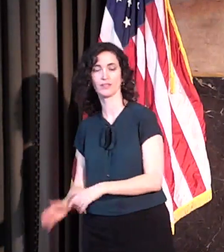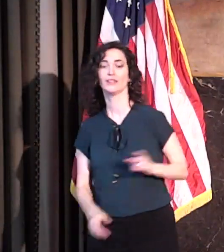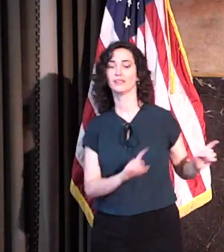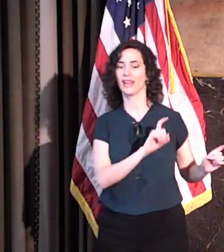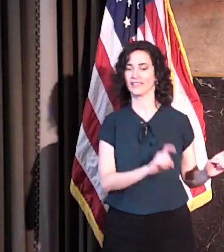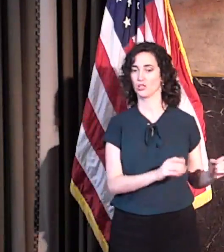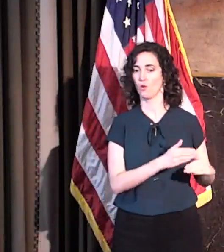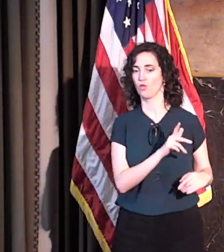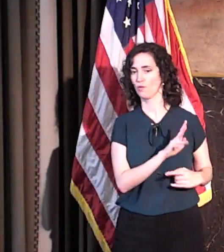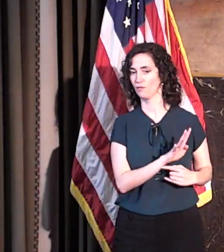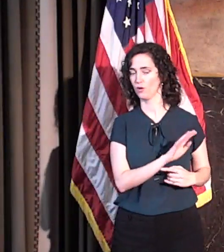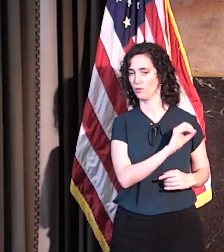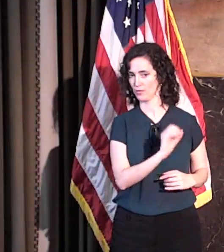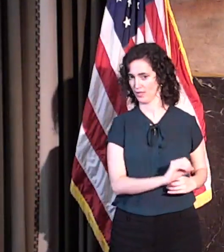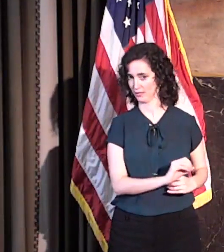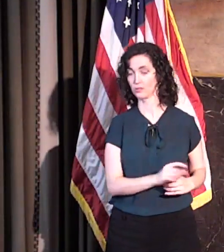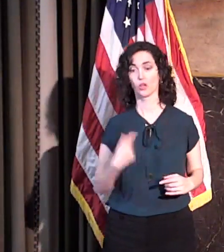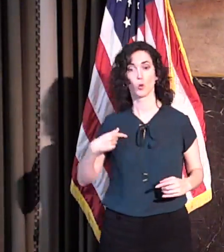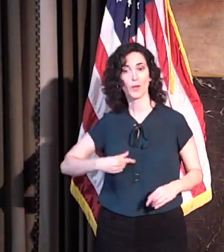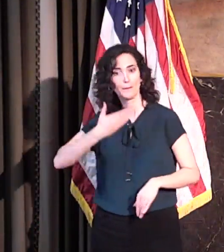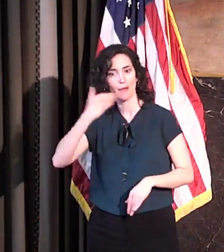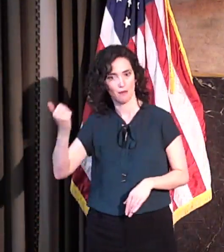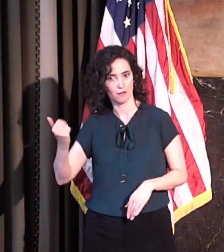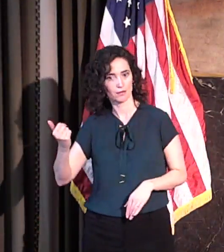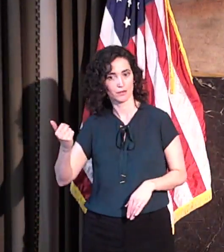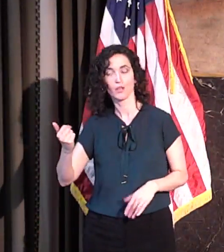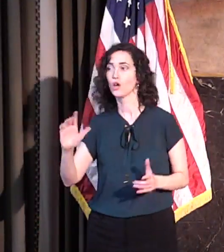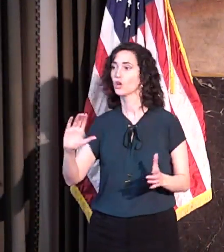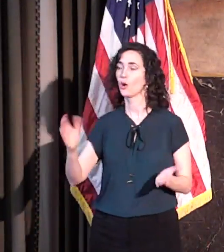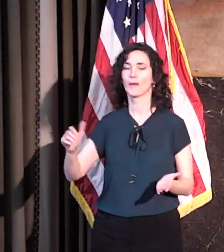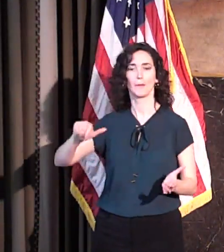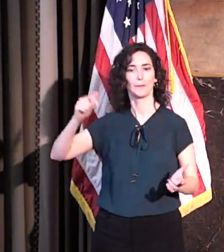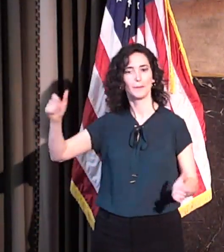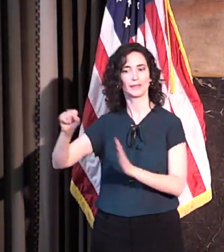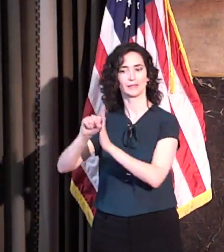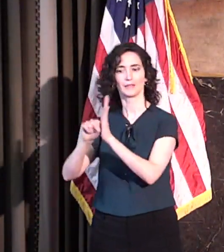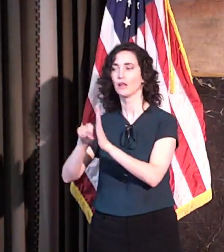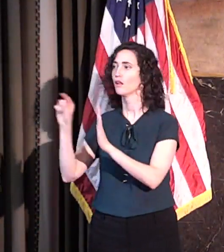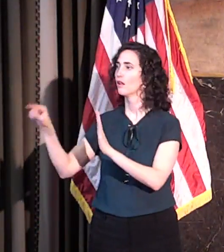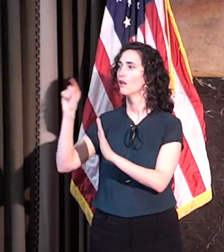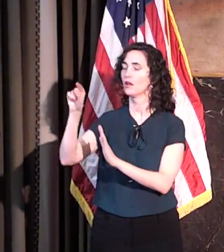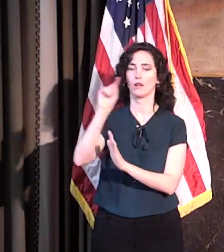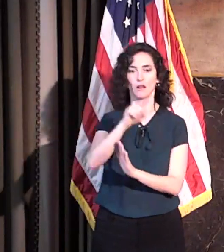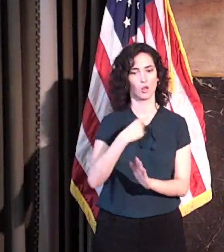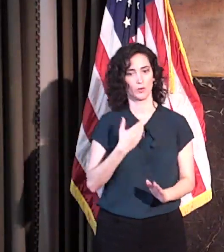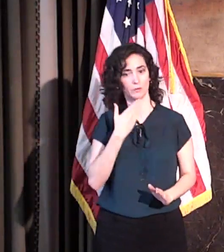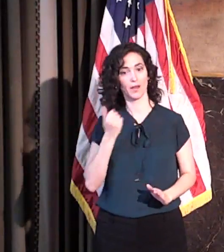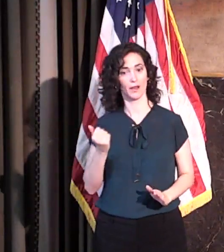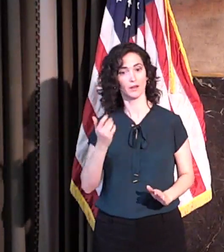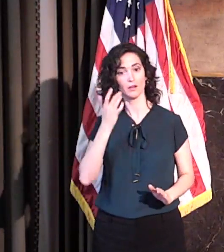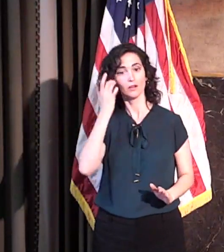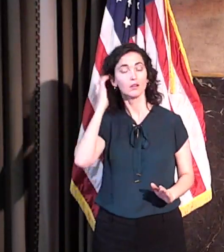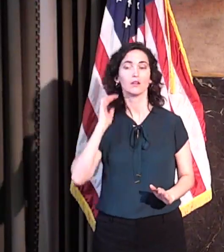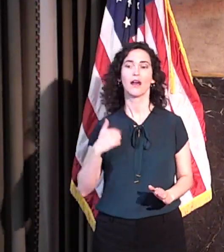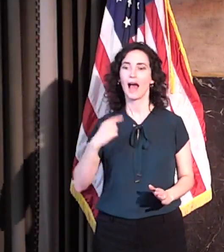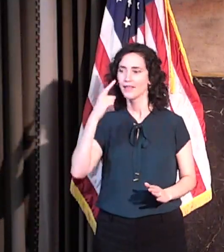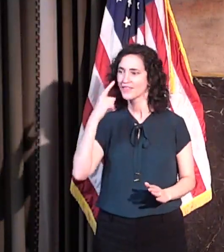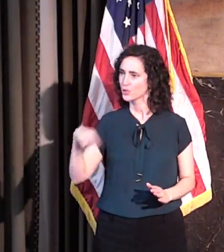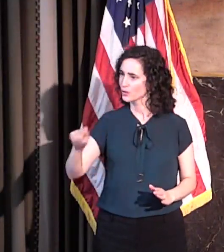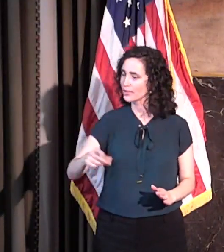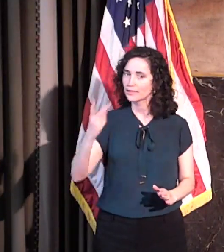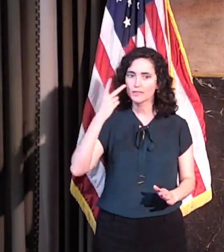much better, both nationally and compared to big players in the region. in terms of that variant, and I think you can see that show with